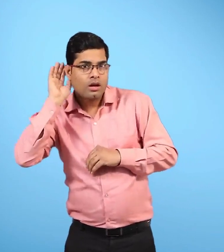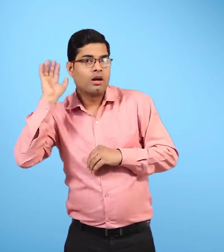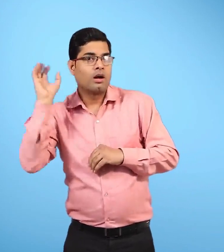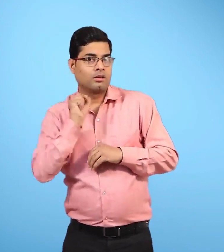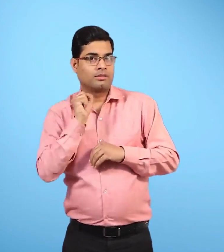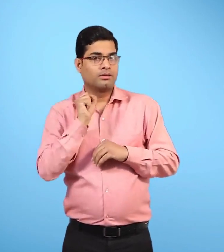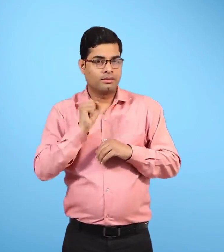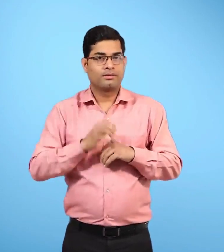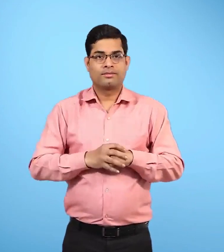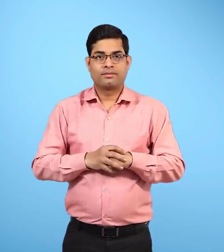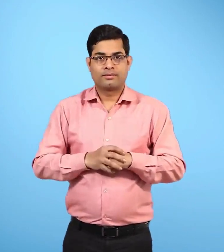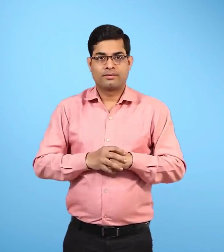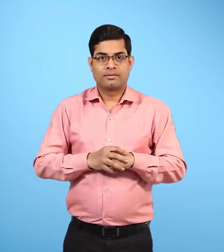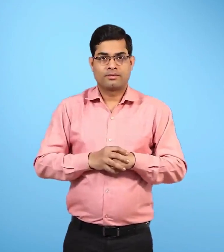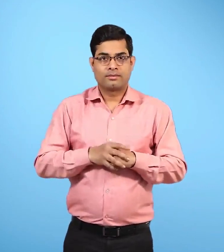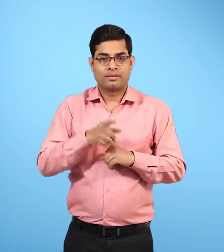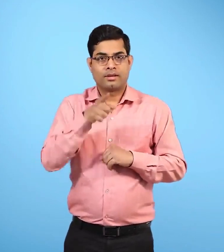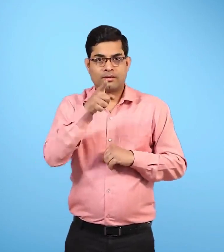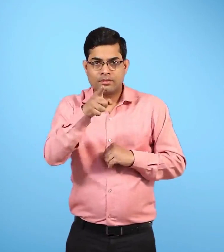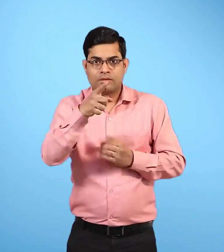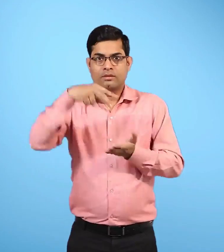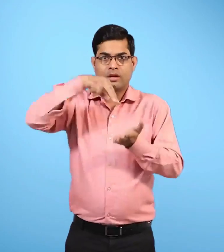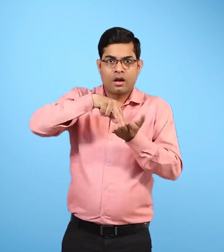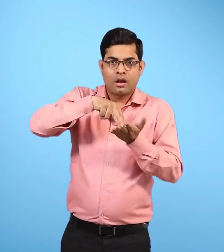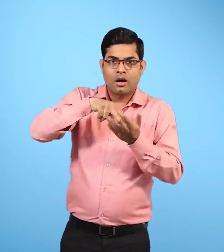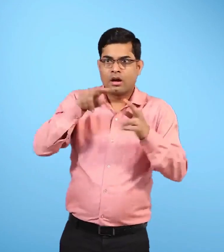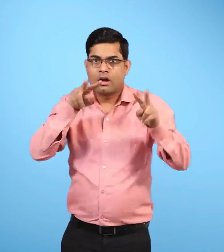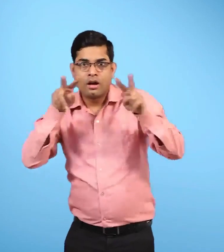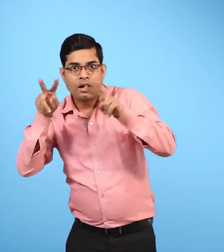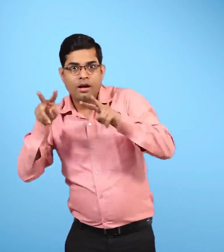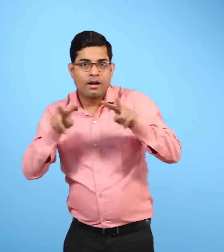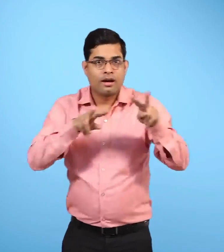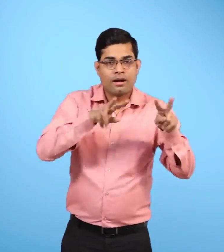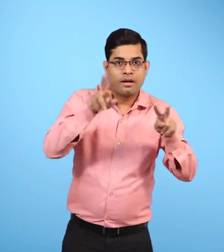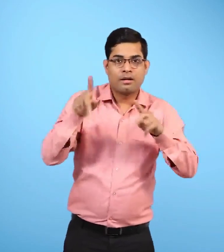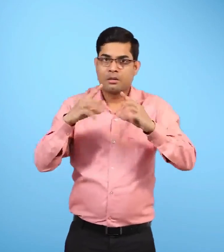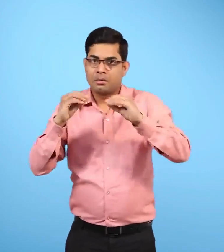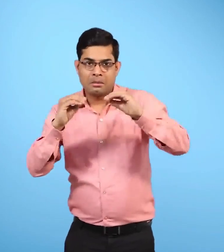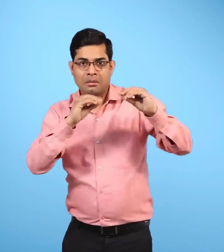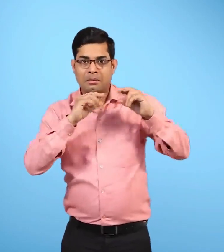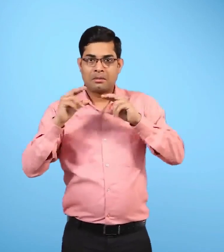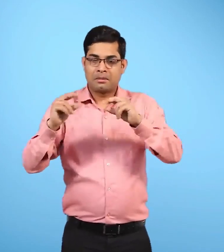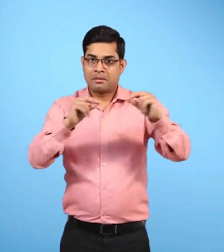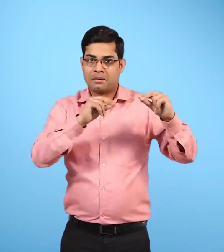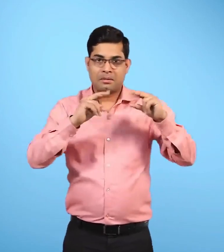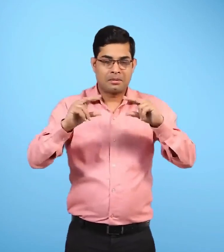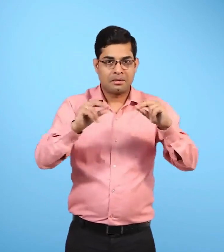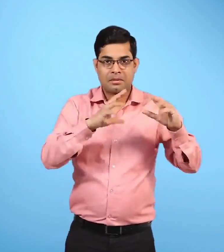barely heard. You sat and stared in silence, surrounded by the chatter.